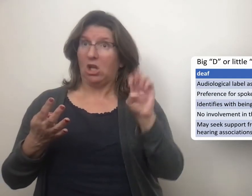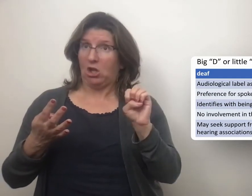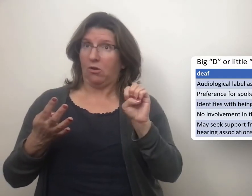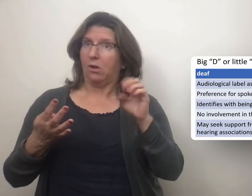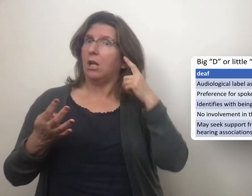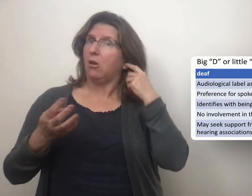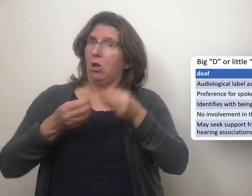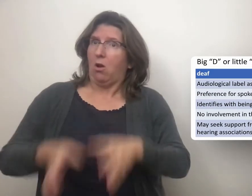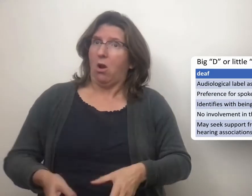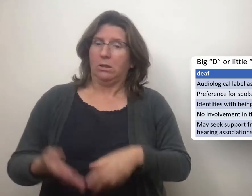severe,